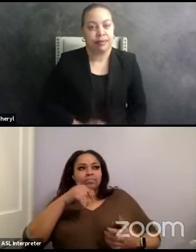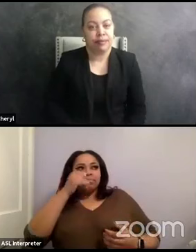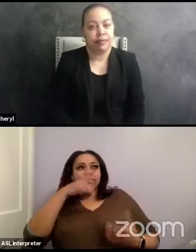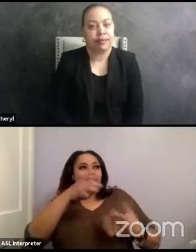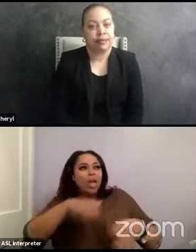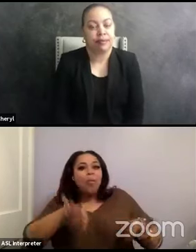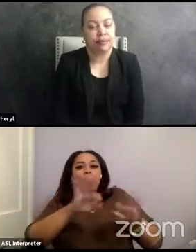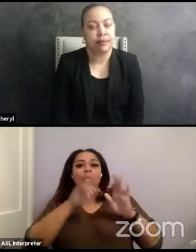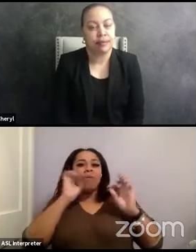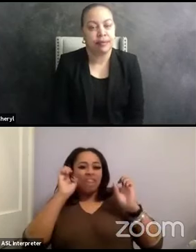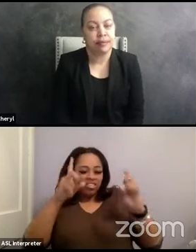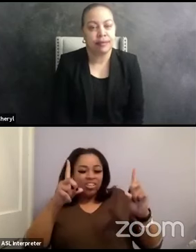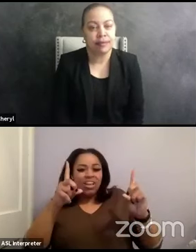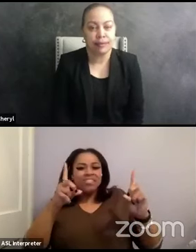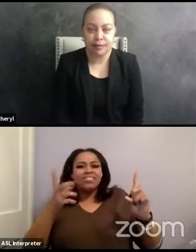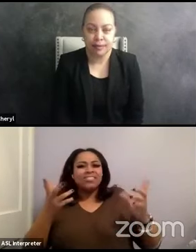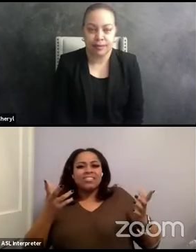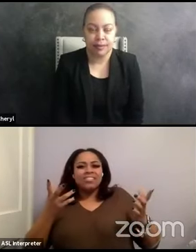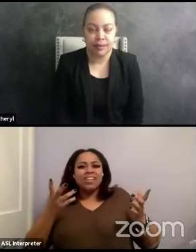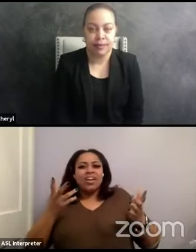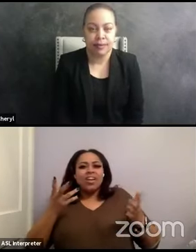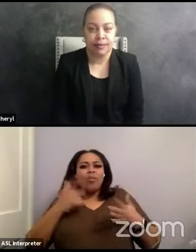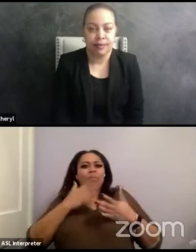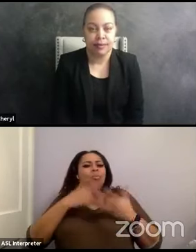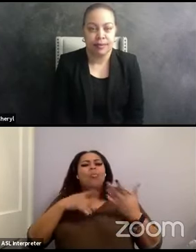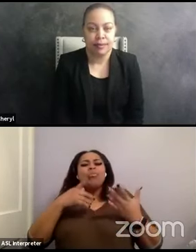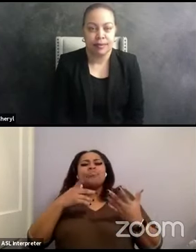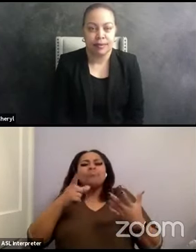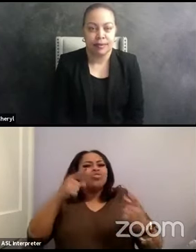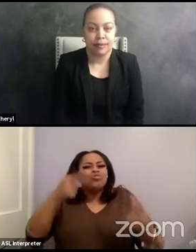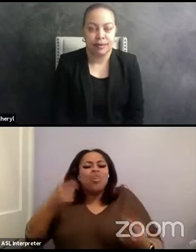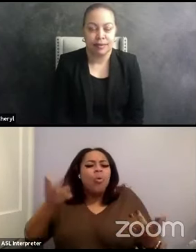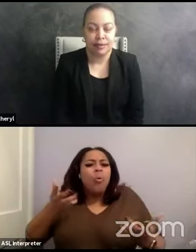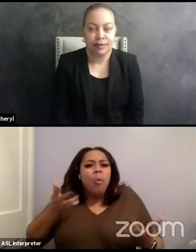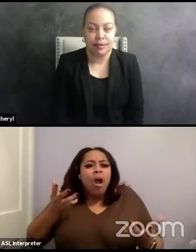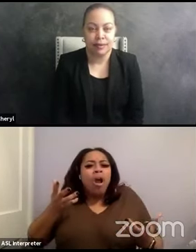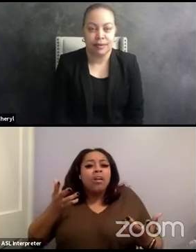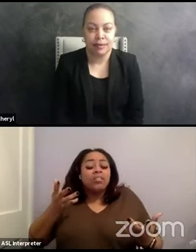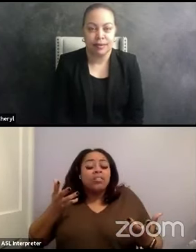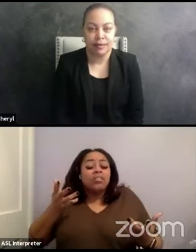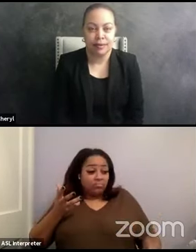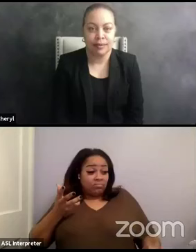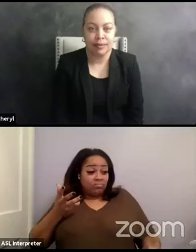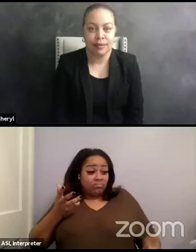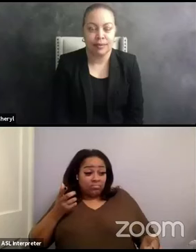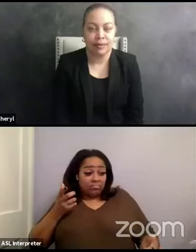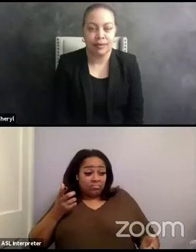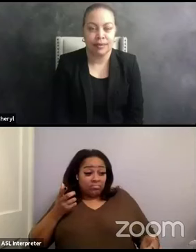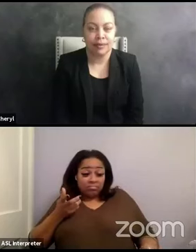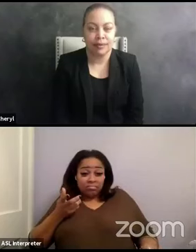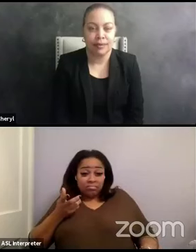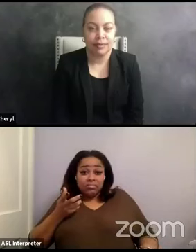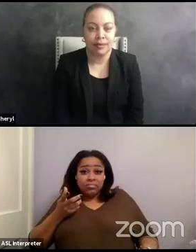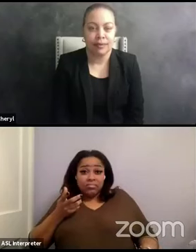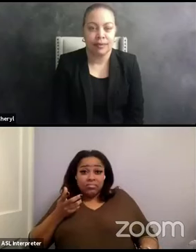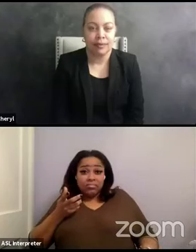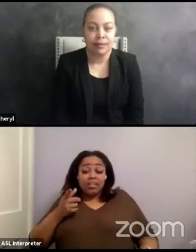education. What is your struggle? Is it because as black